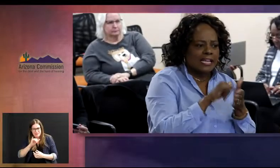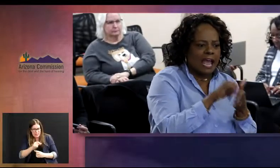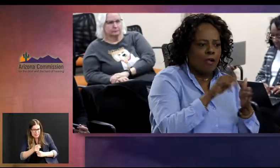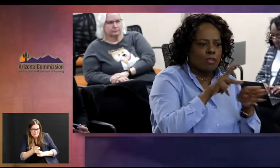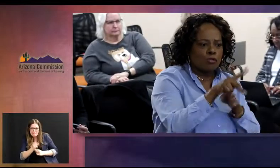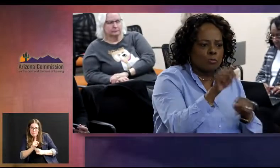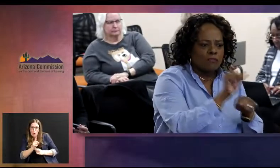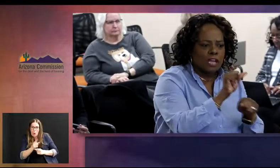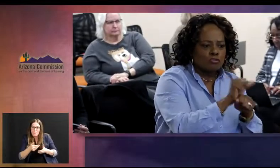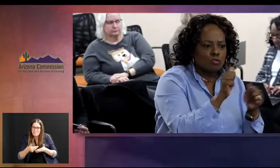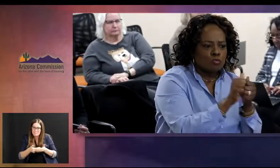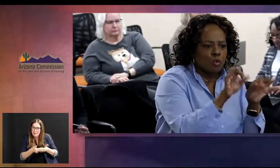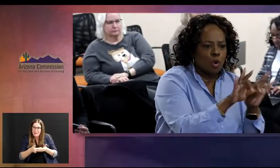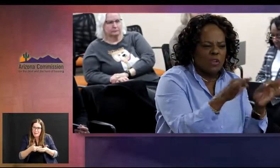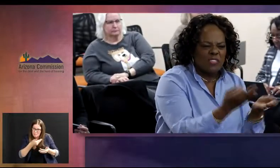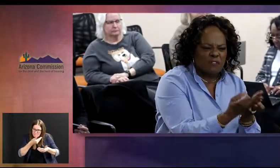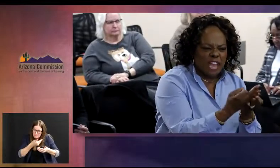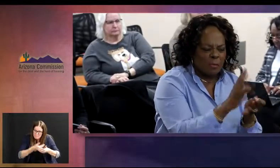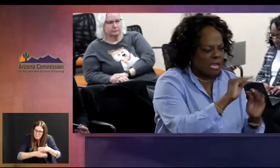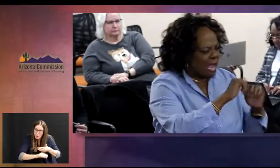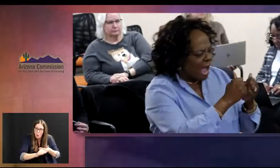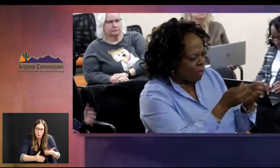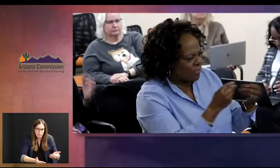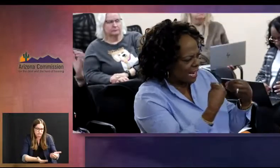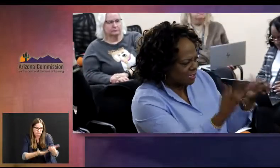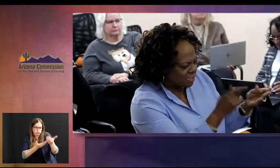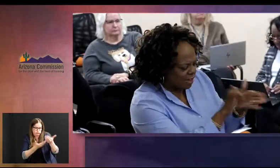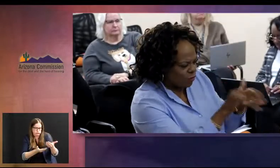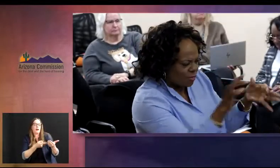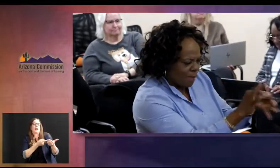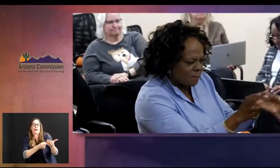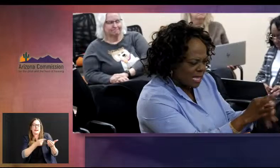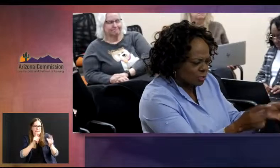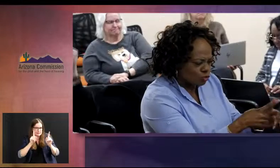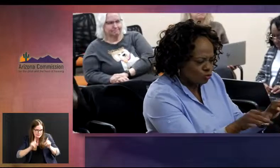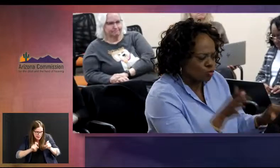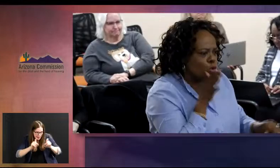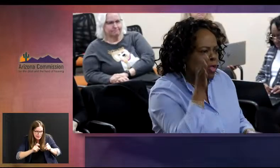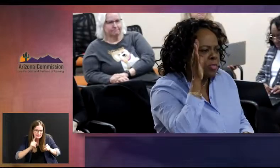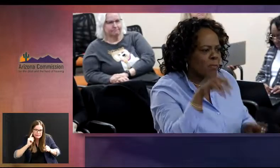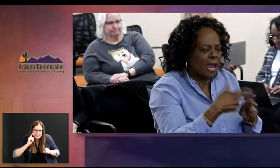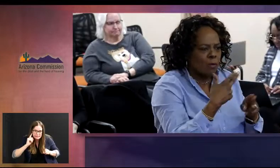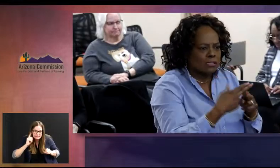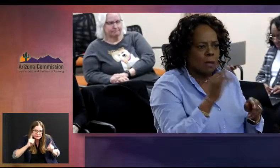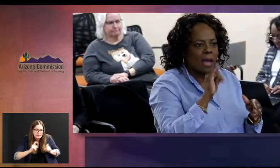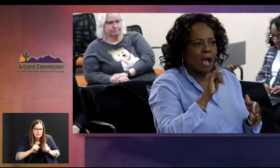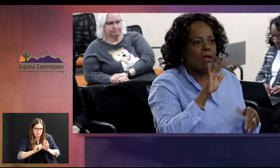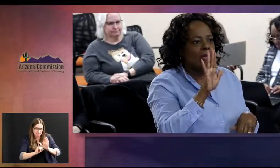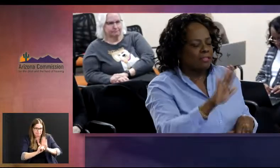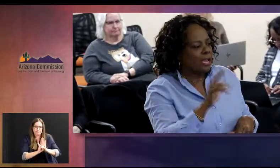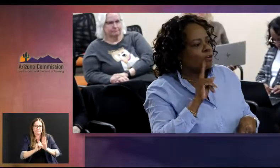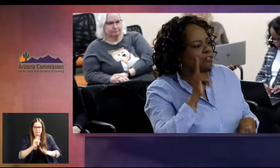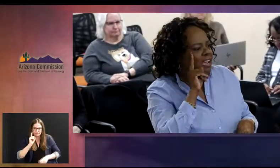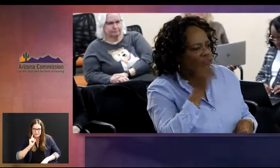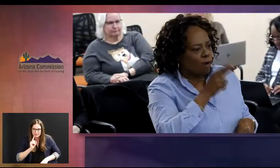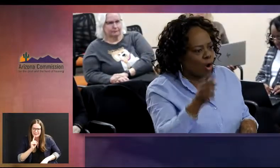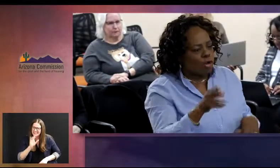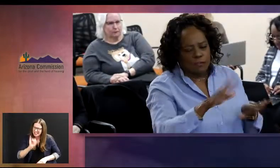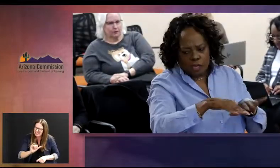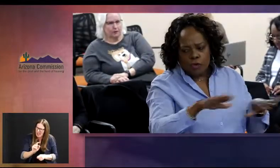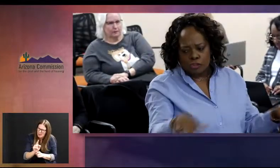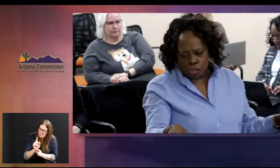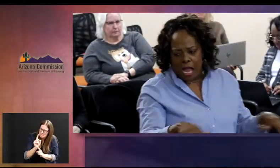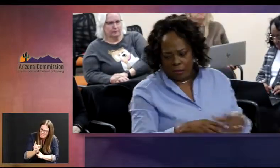go through those hearing screenings, they need professionals right there in that moment to get the message out to the